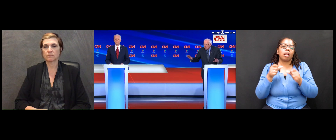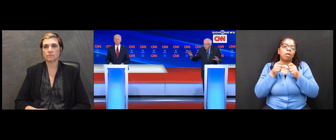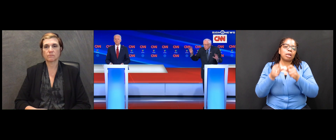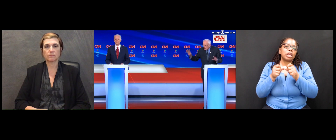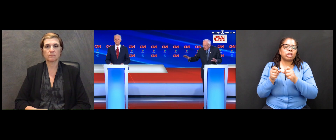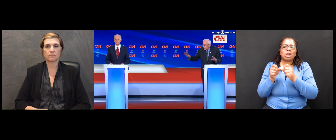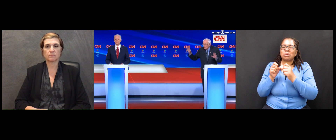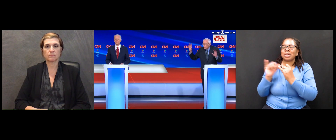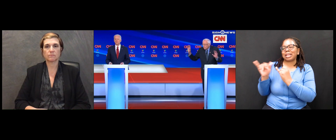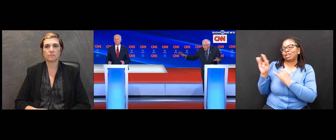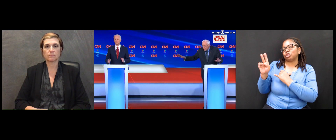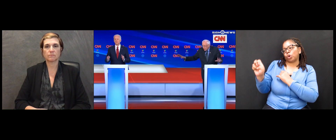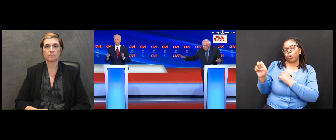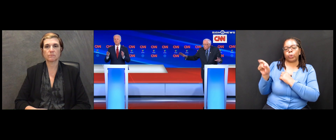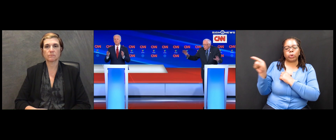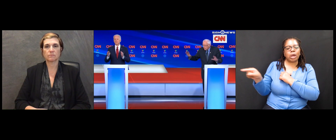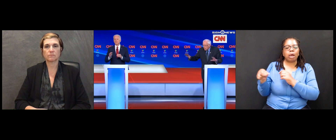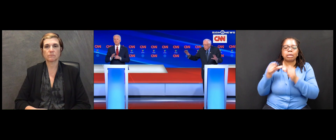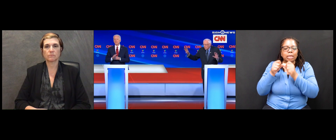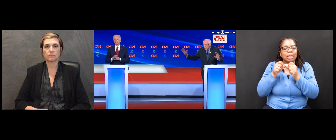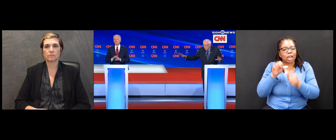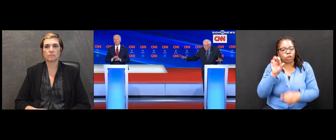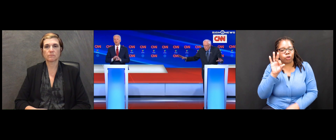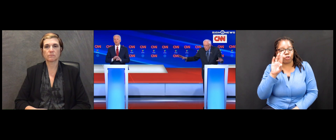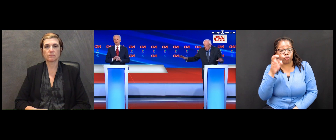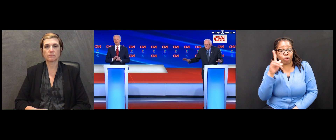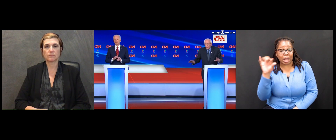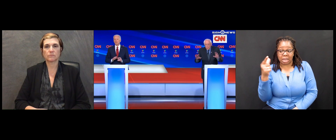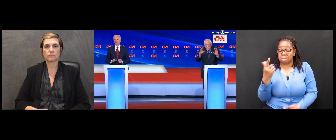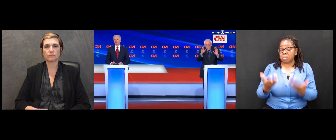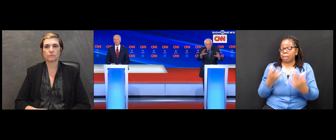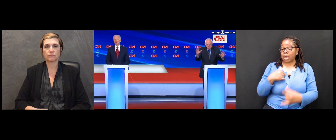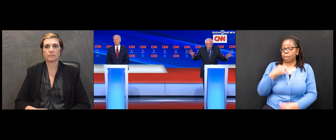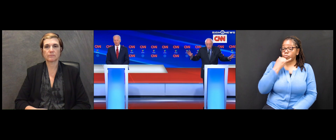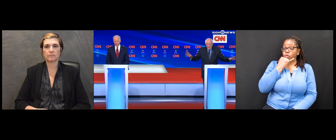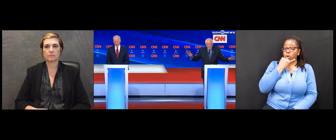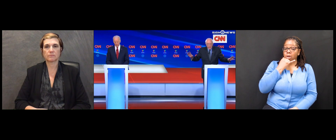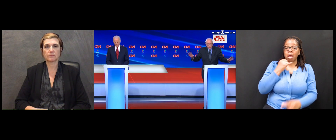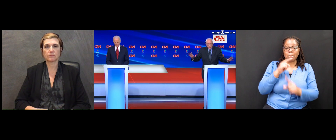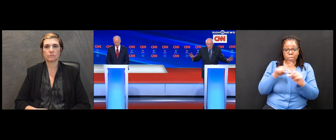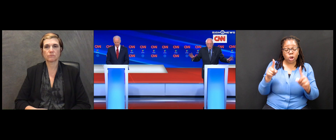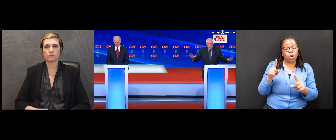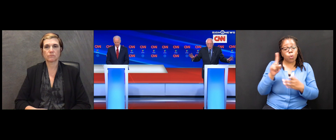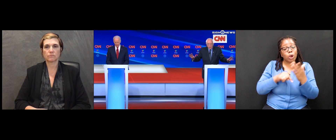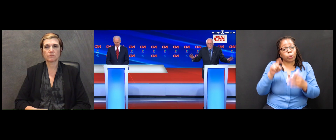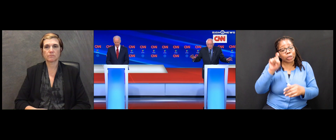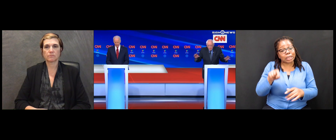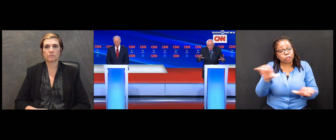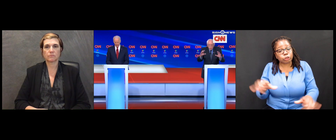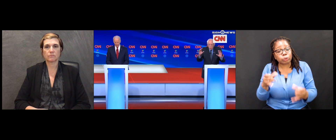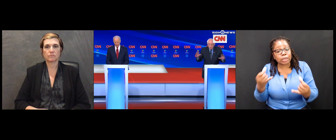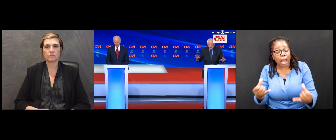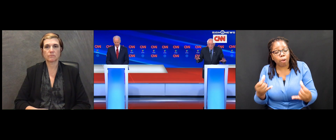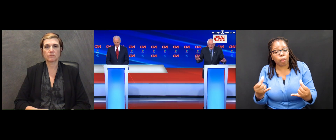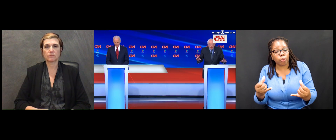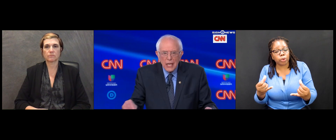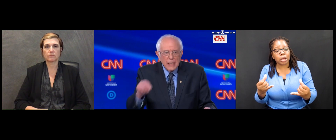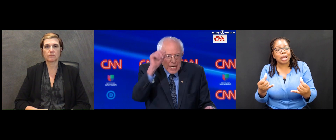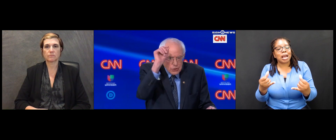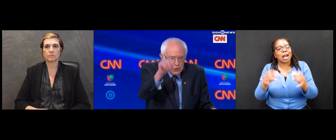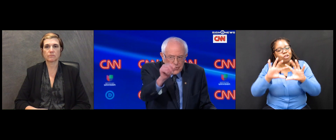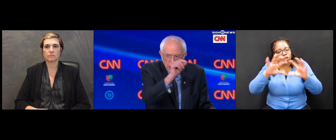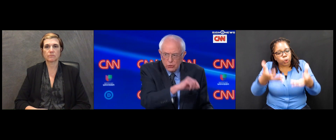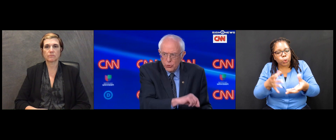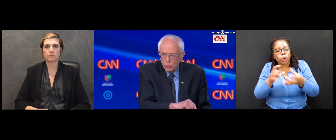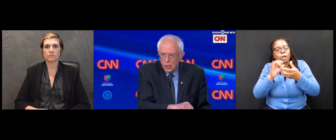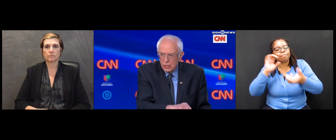believes, to continue fracking. Correct me if I am wrong. What we need to do right now is bring the world together,